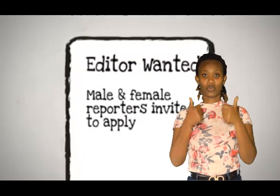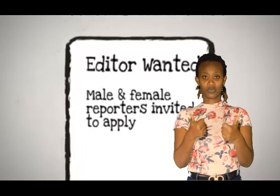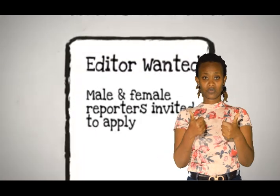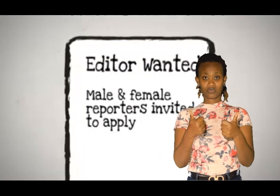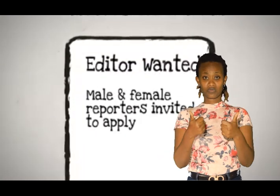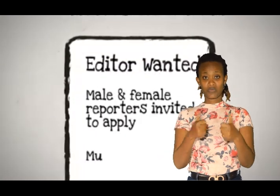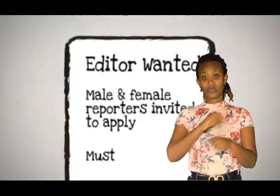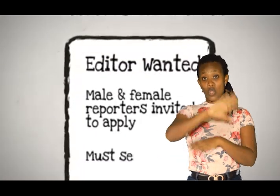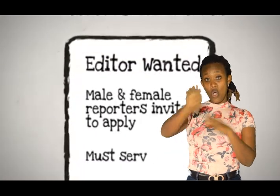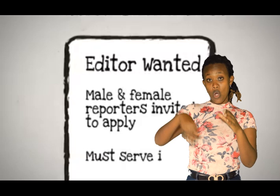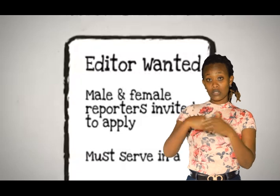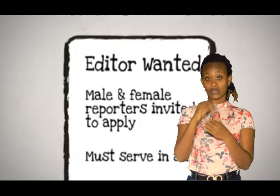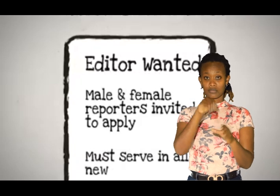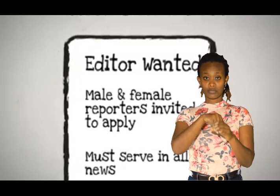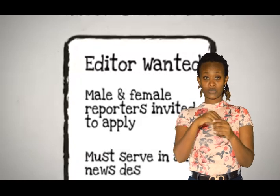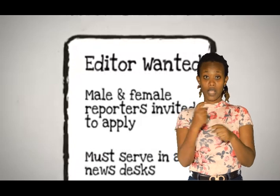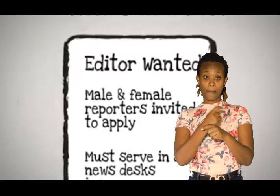in.